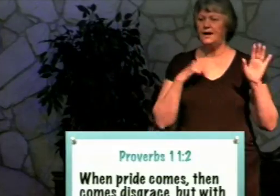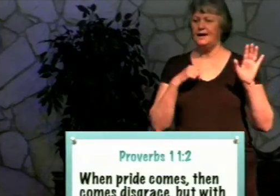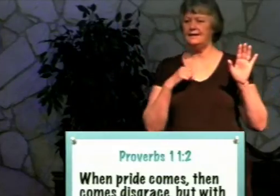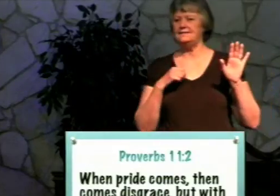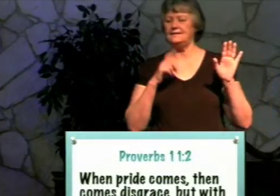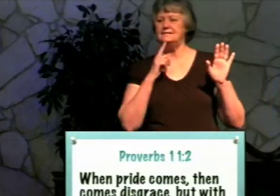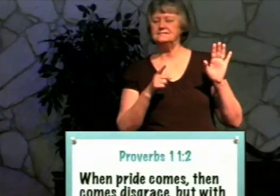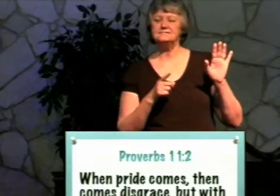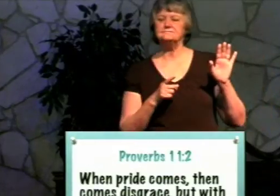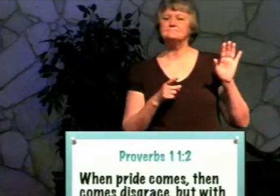Pride is